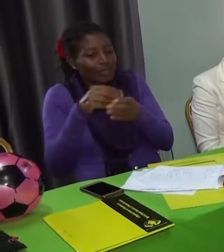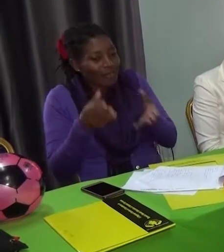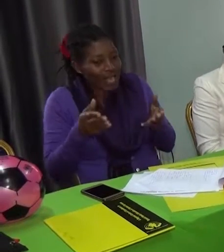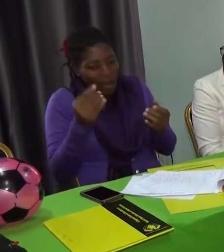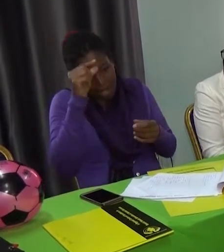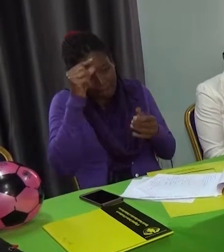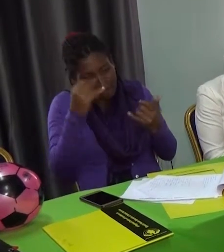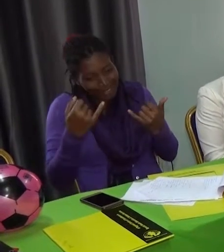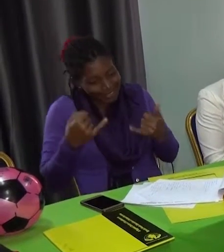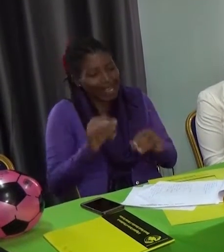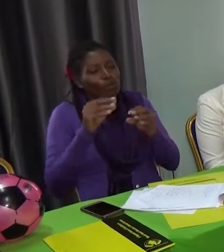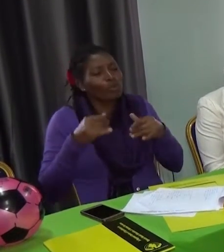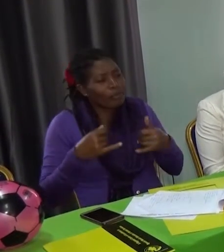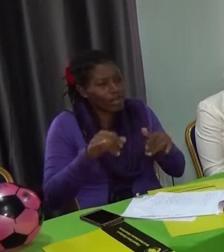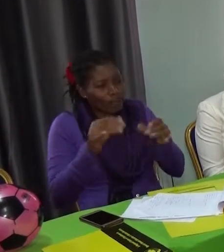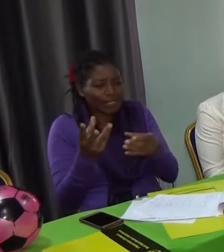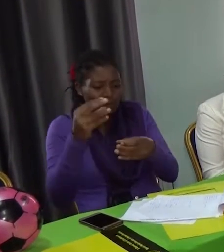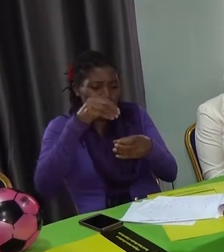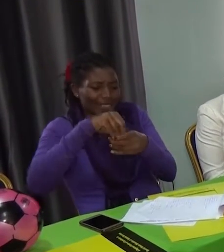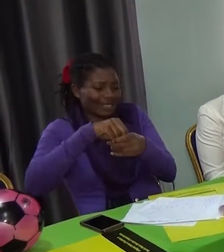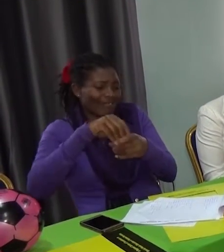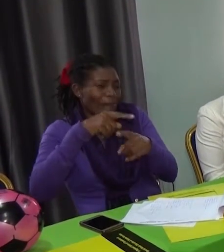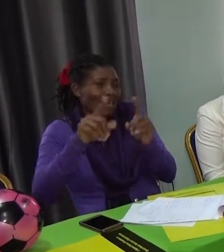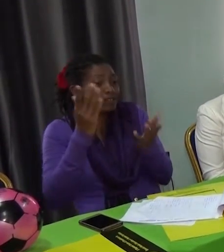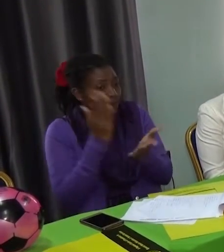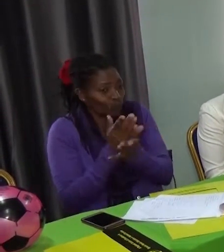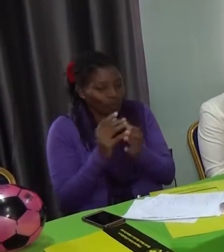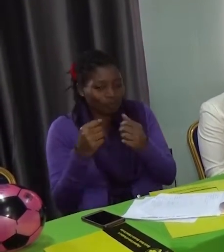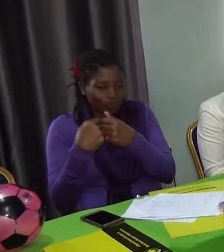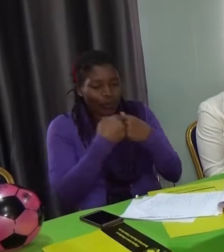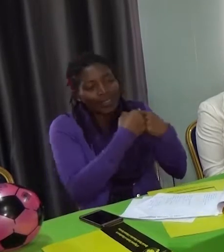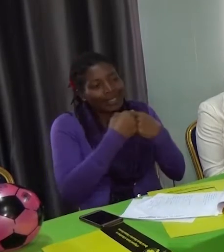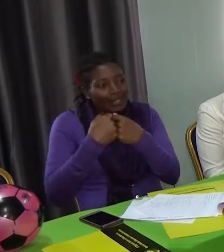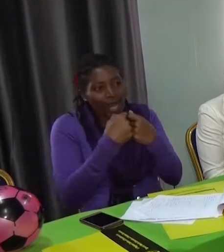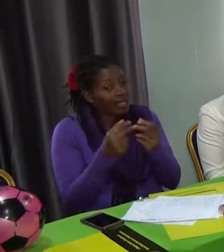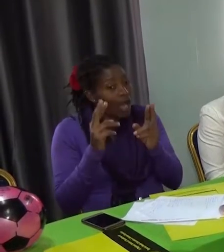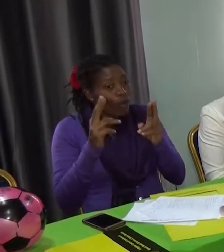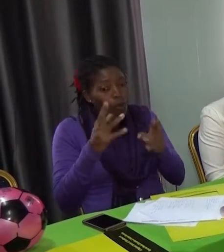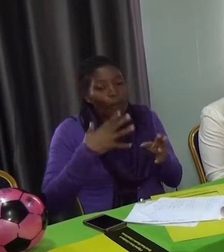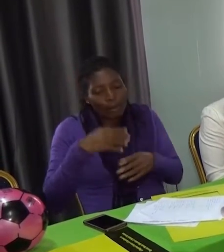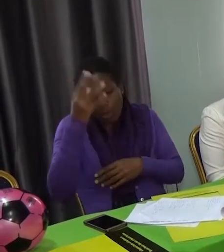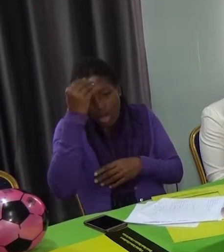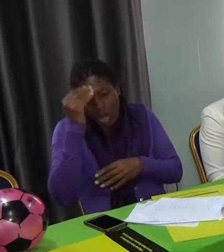and how we can also integrate it, and how the government is also trying to make sure that inclusive